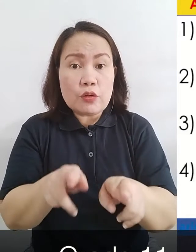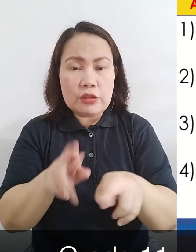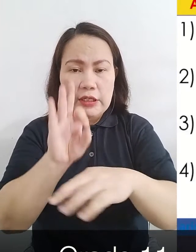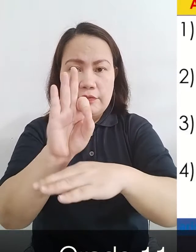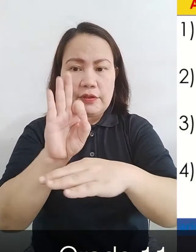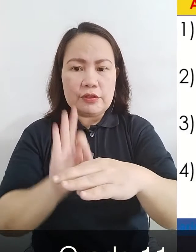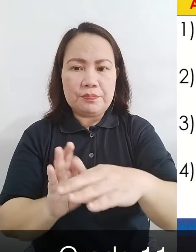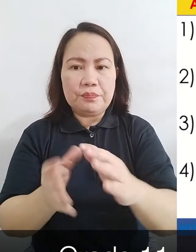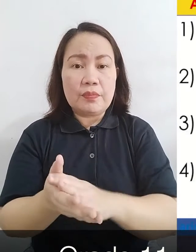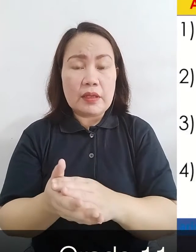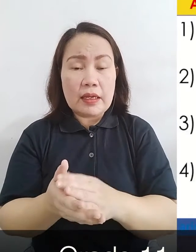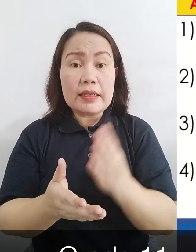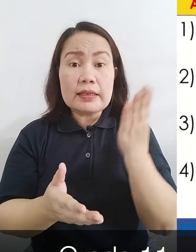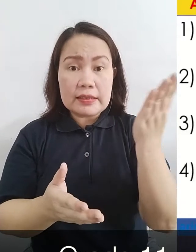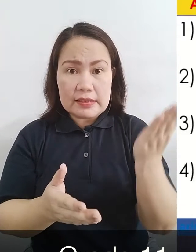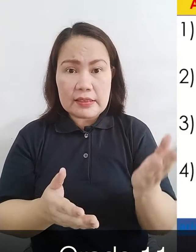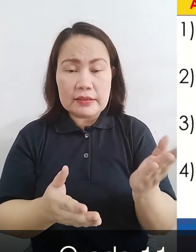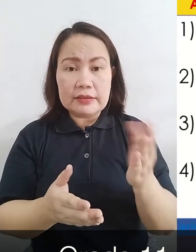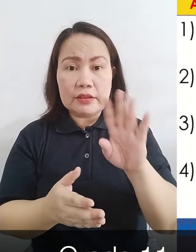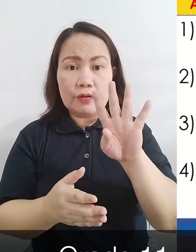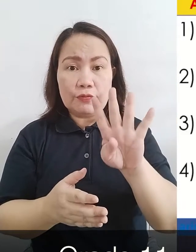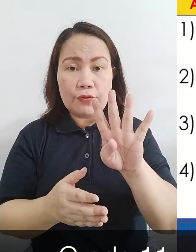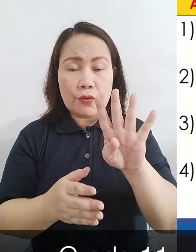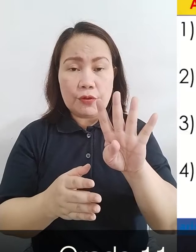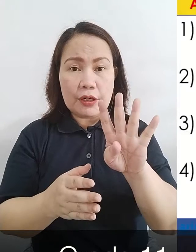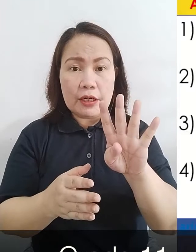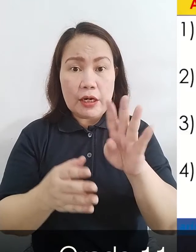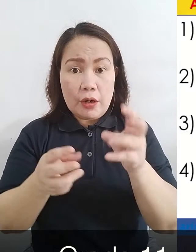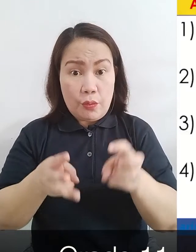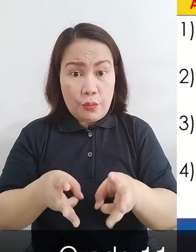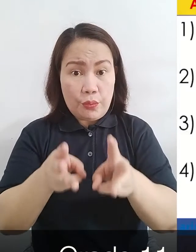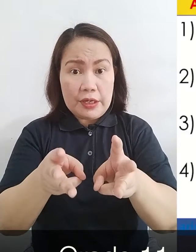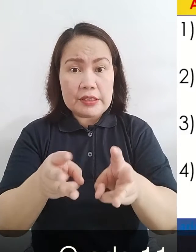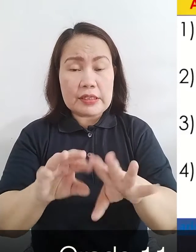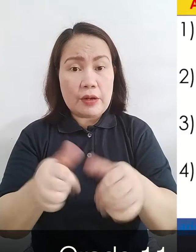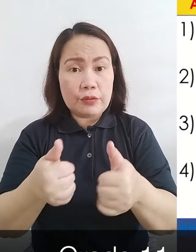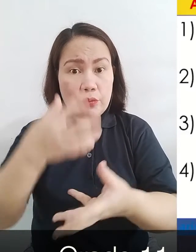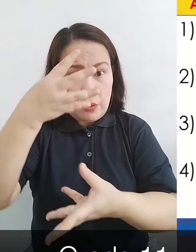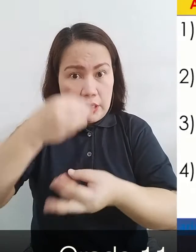steps na gagawin natin how to add or subtract algebraic expression.